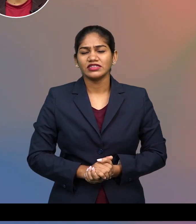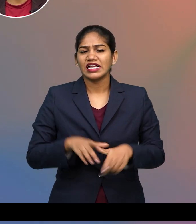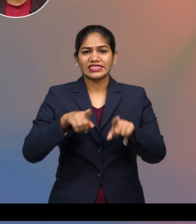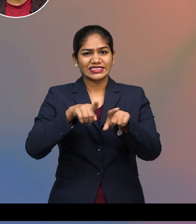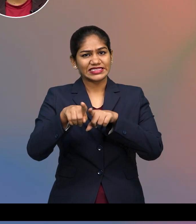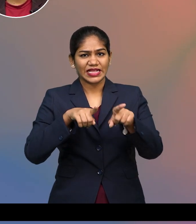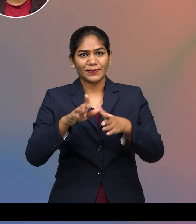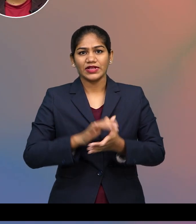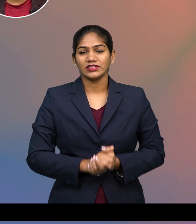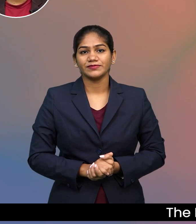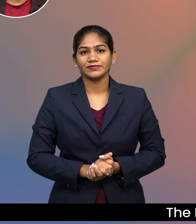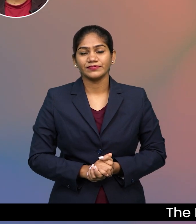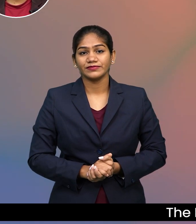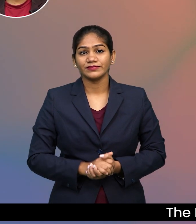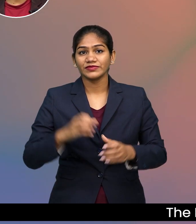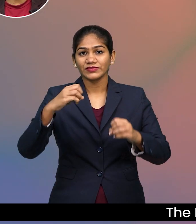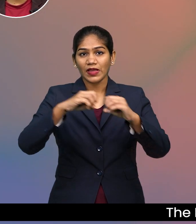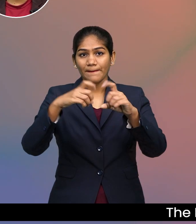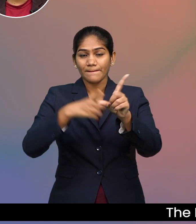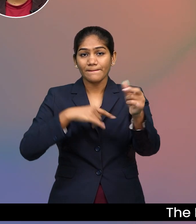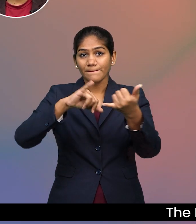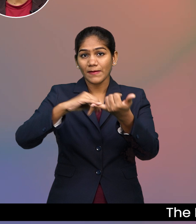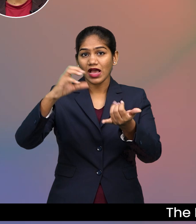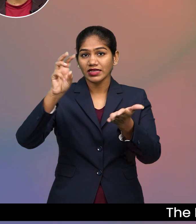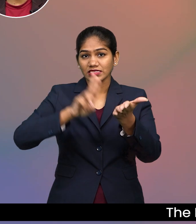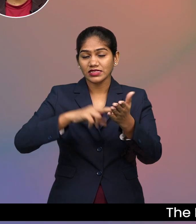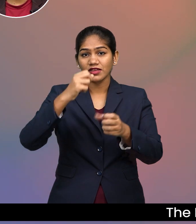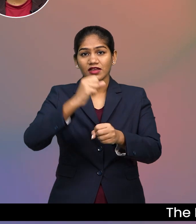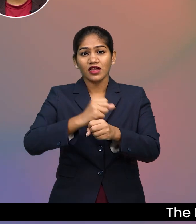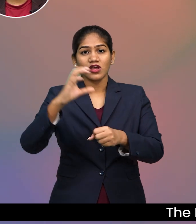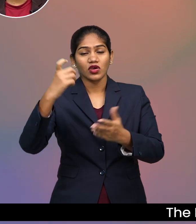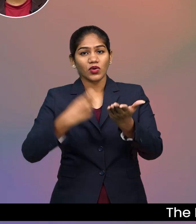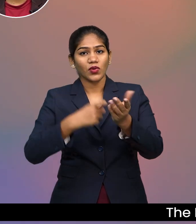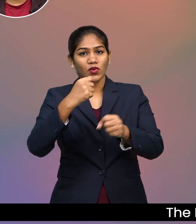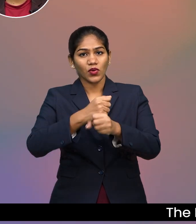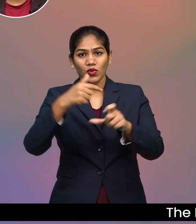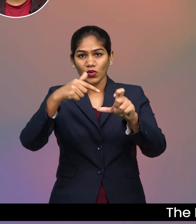For example, the Bison Gorge in AP,